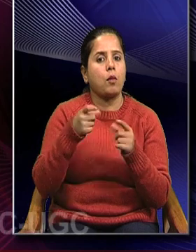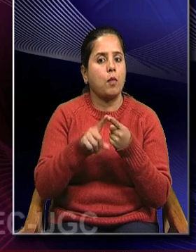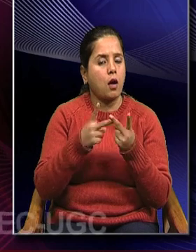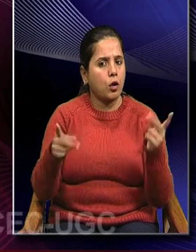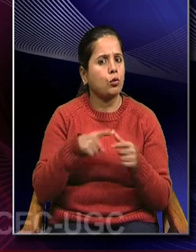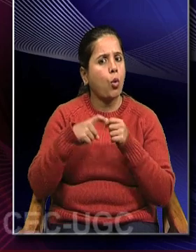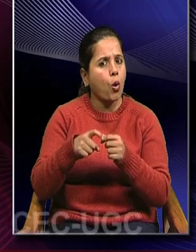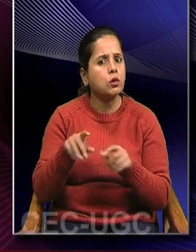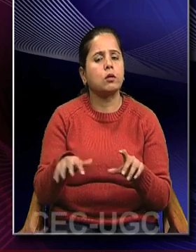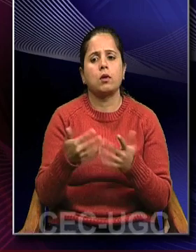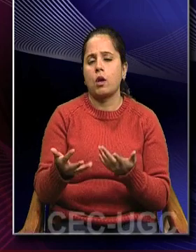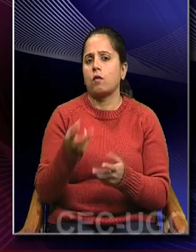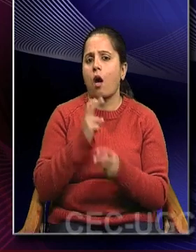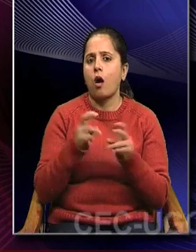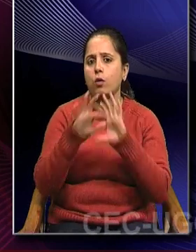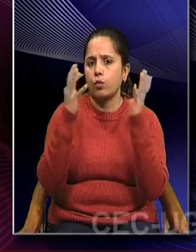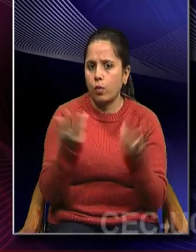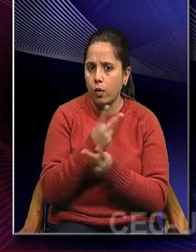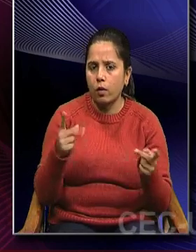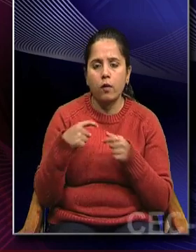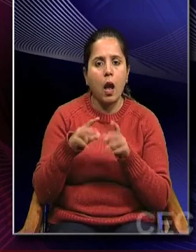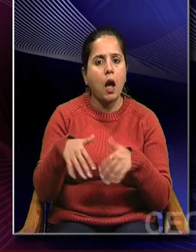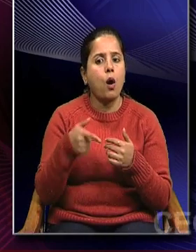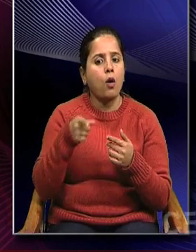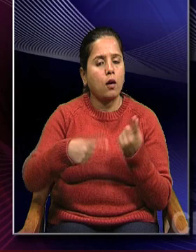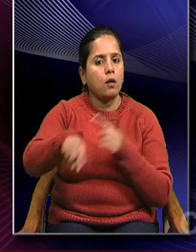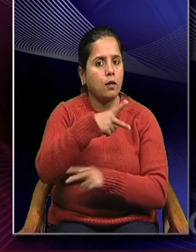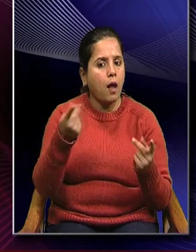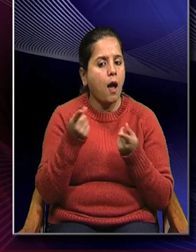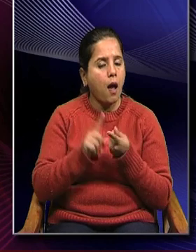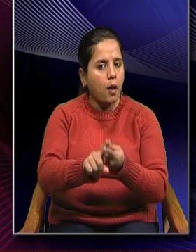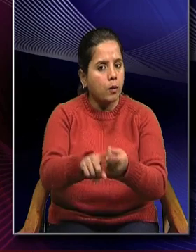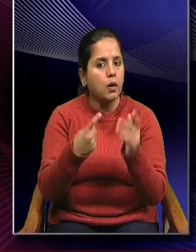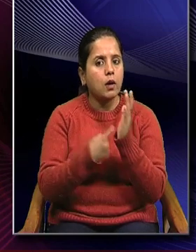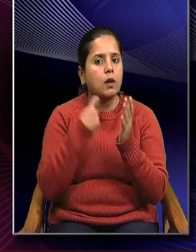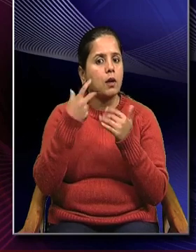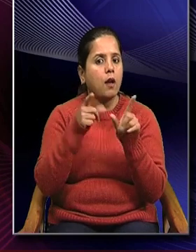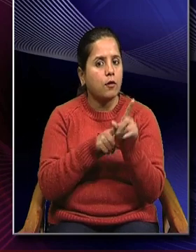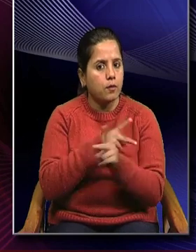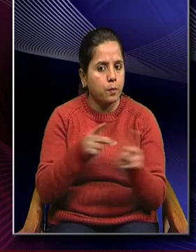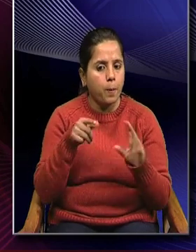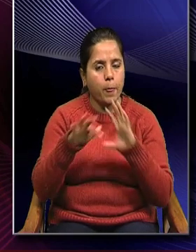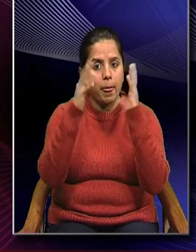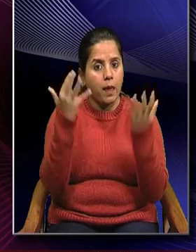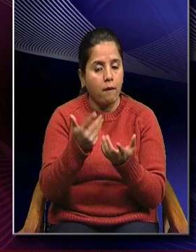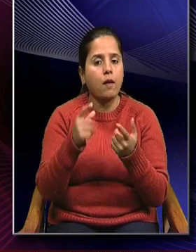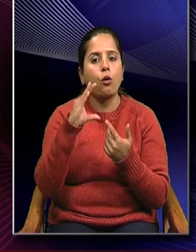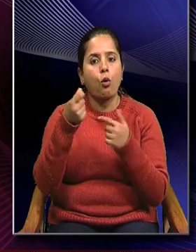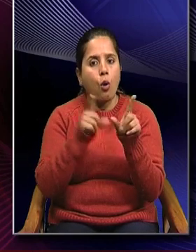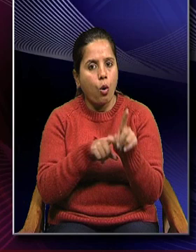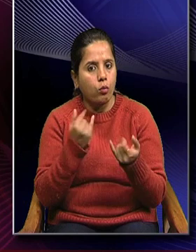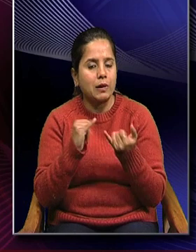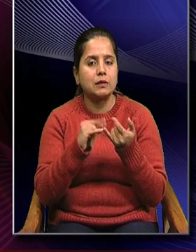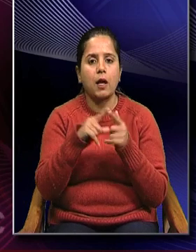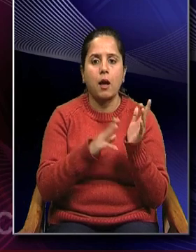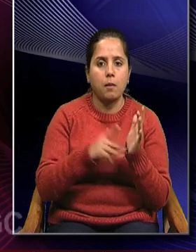a hard world. And how these imperialist rivalries which carved up world into colonies,